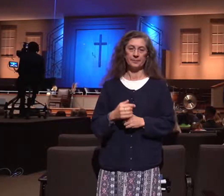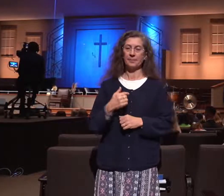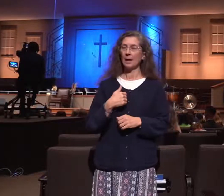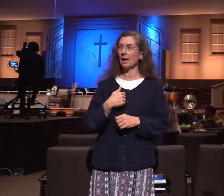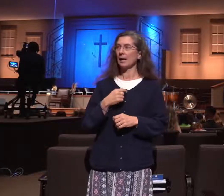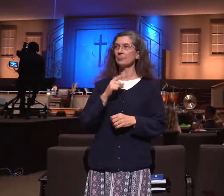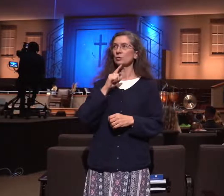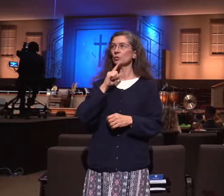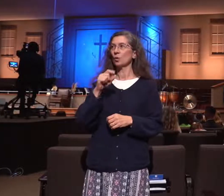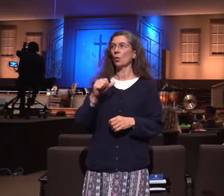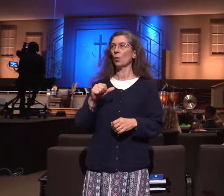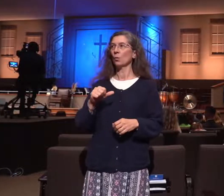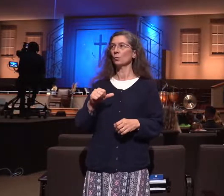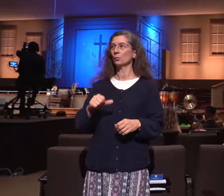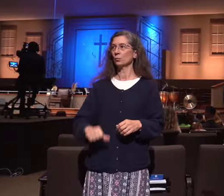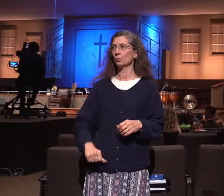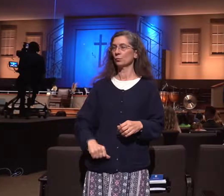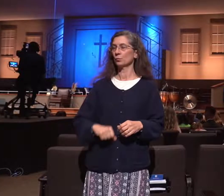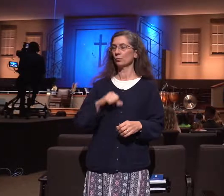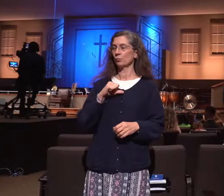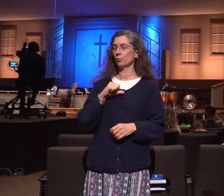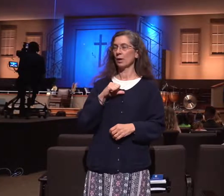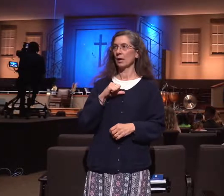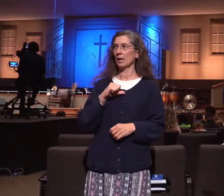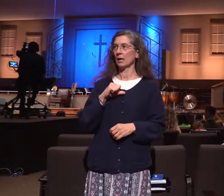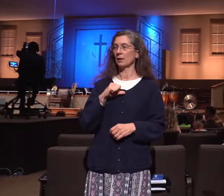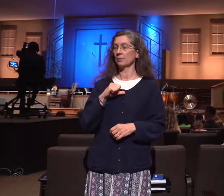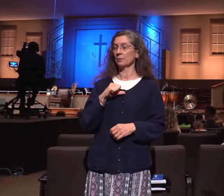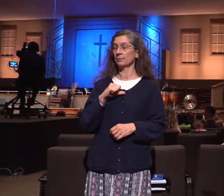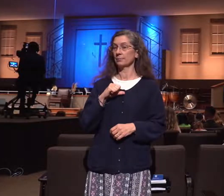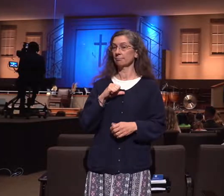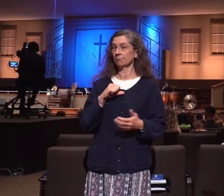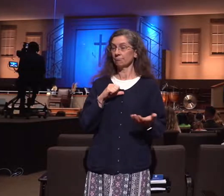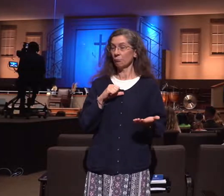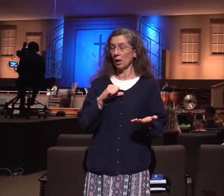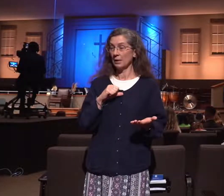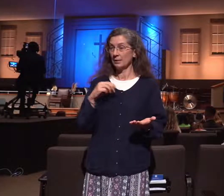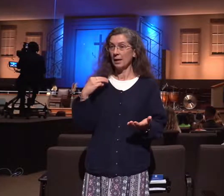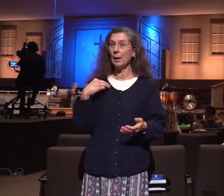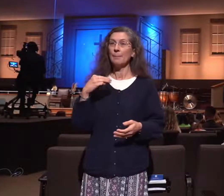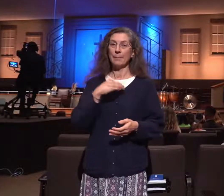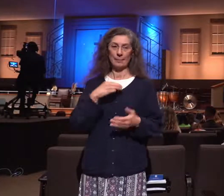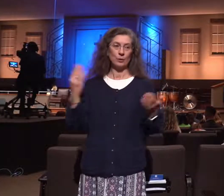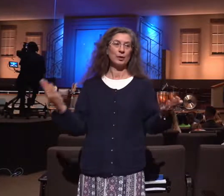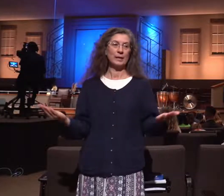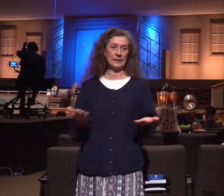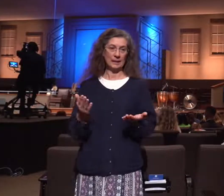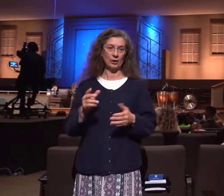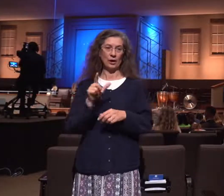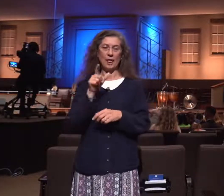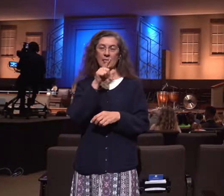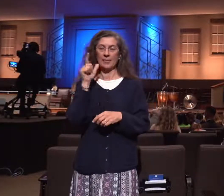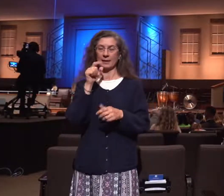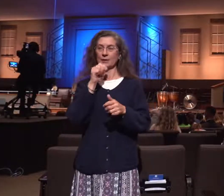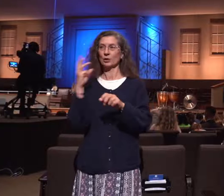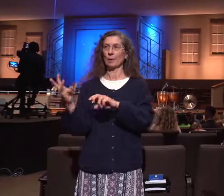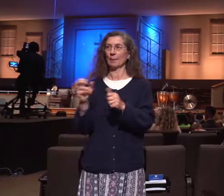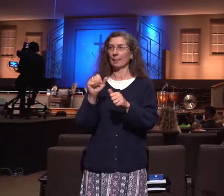so proud to be a member of Lancaster Baptist Church.